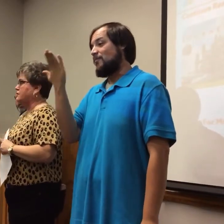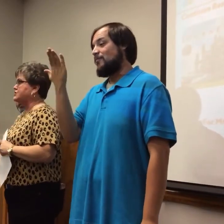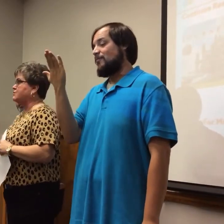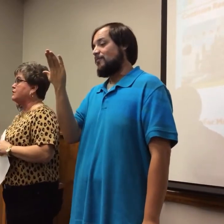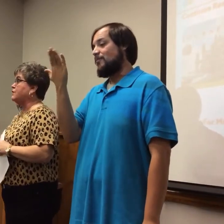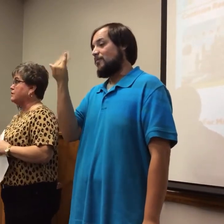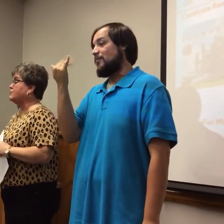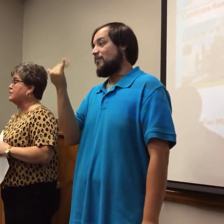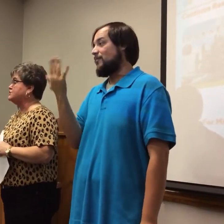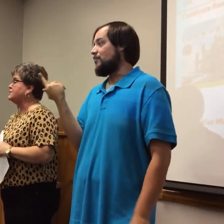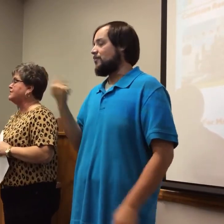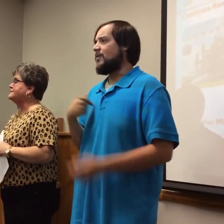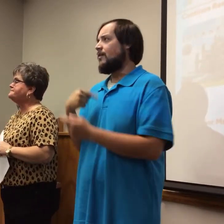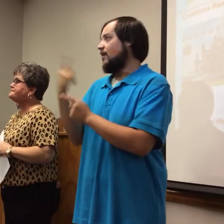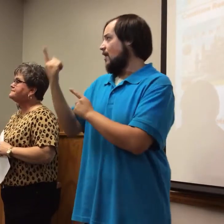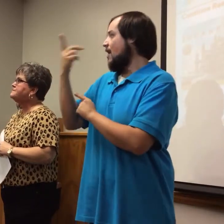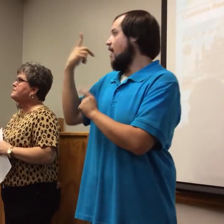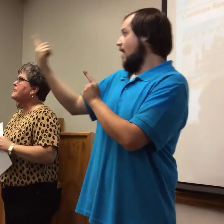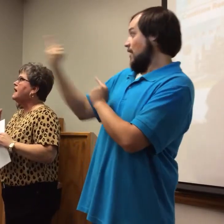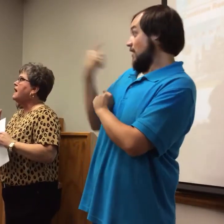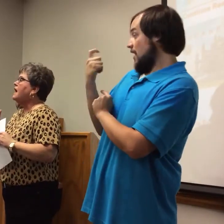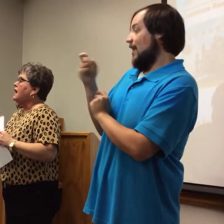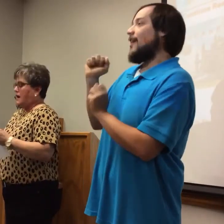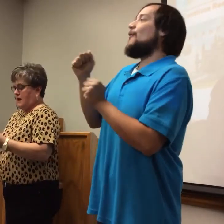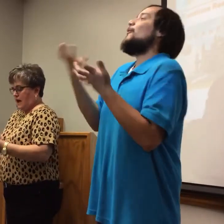this partnership when we were approached with it.